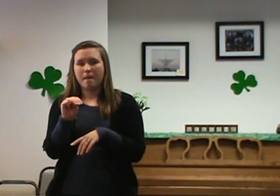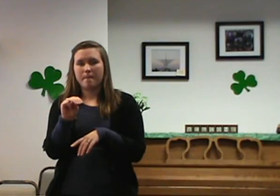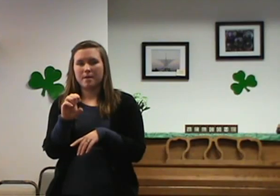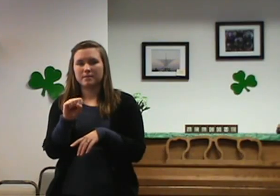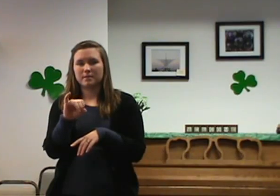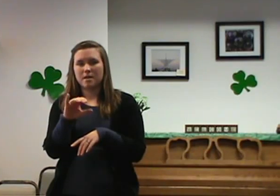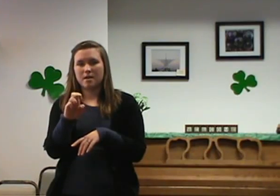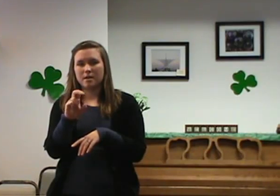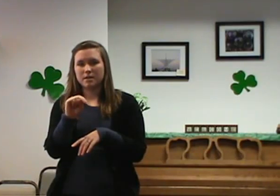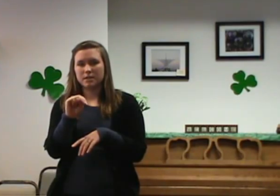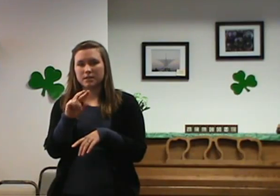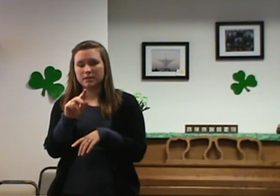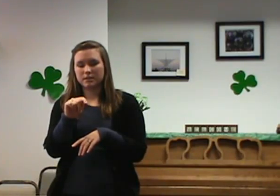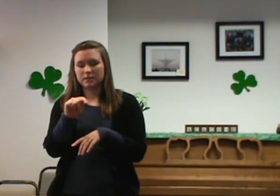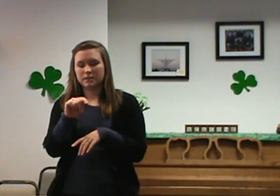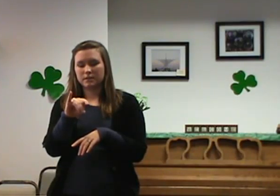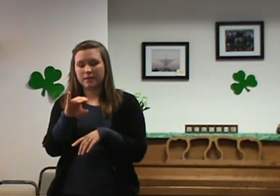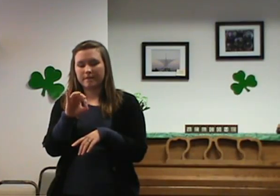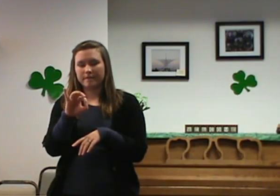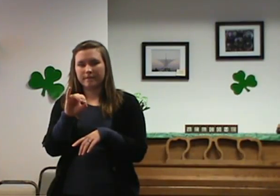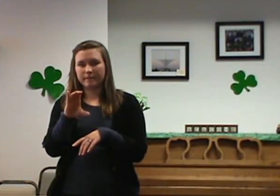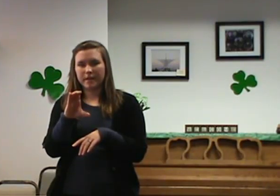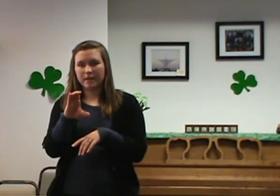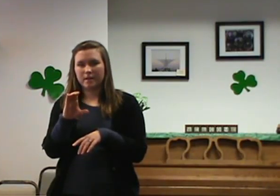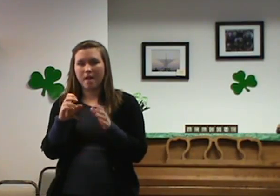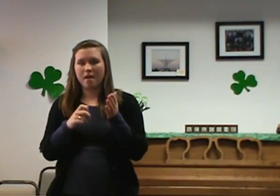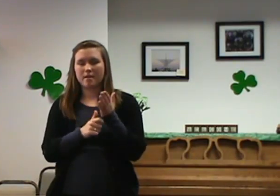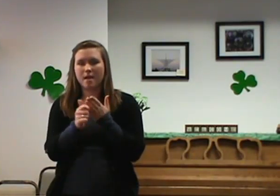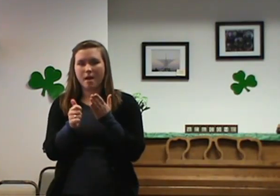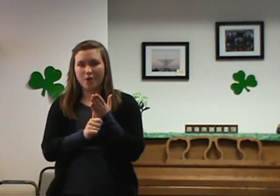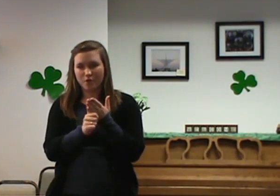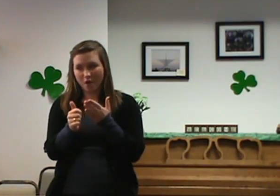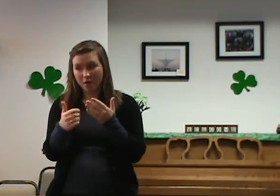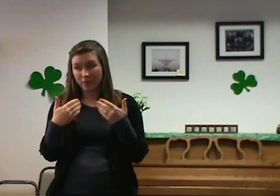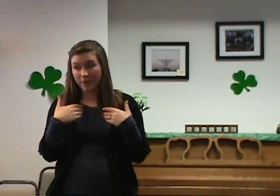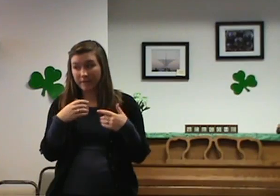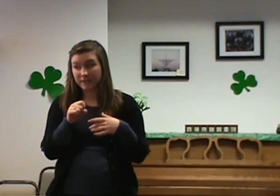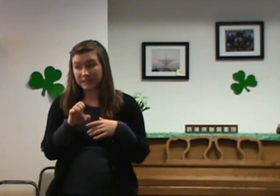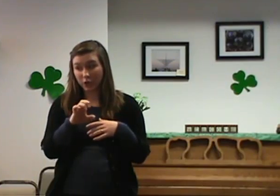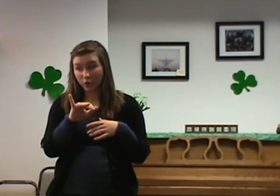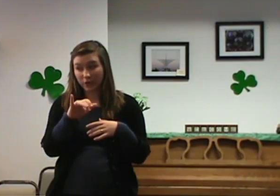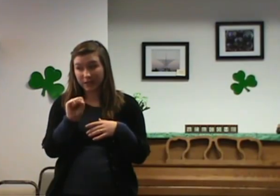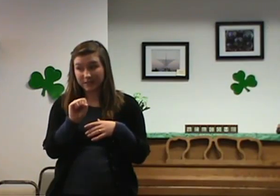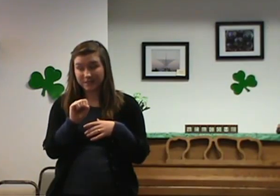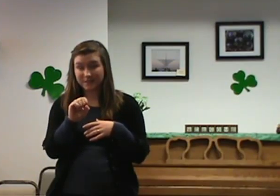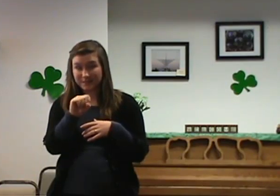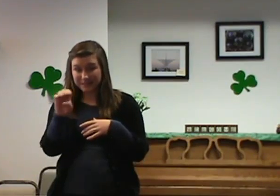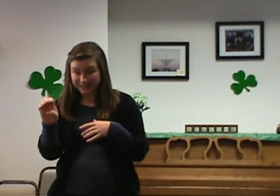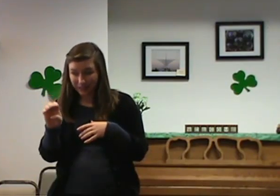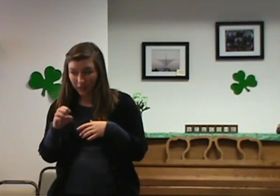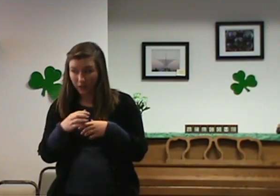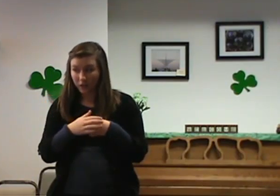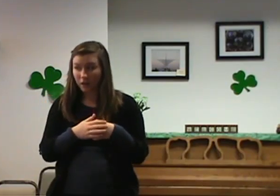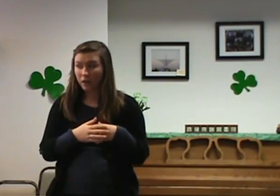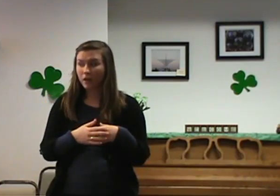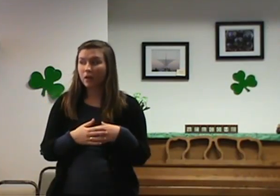the Sarah C. Mhm. It has all of the low vision products, but it also has all of the blindness products, all of